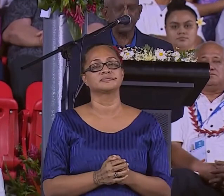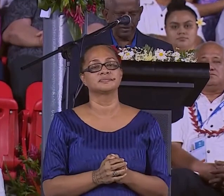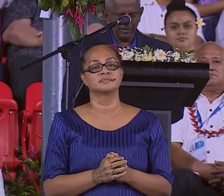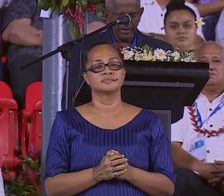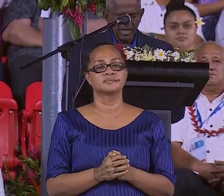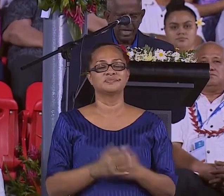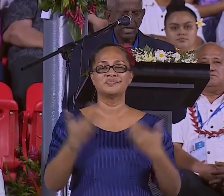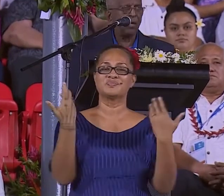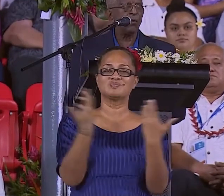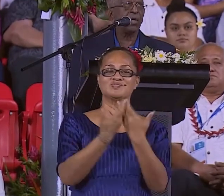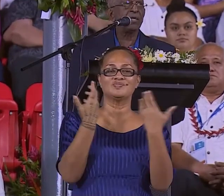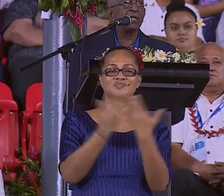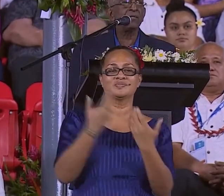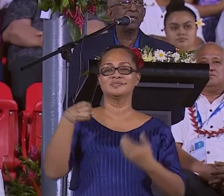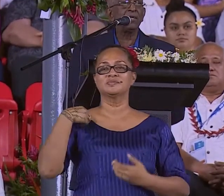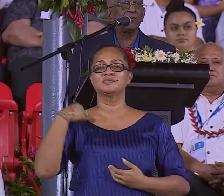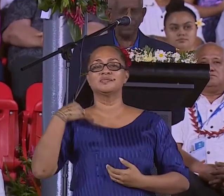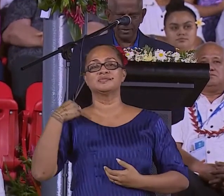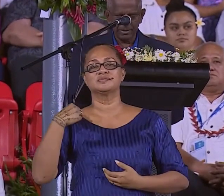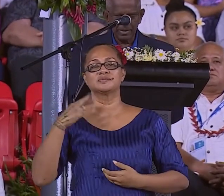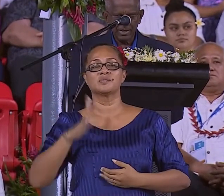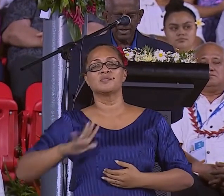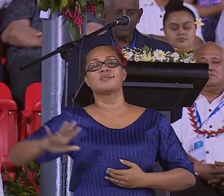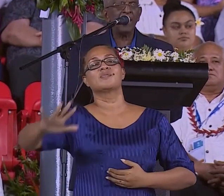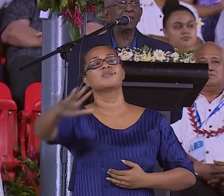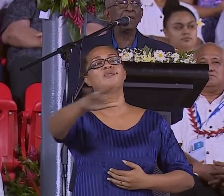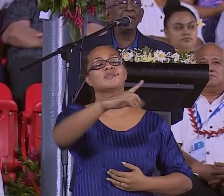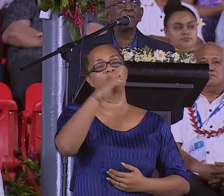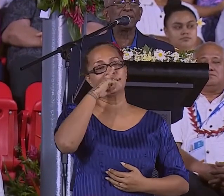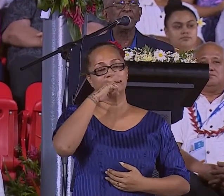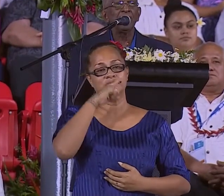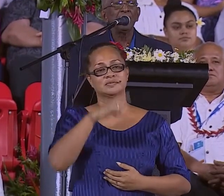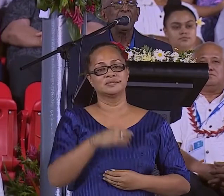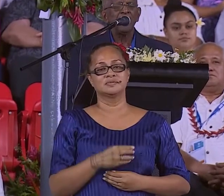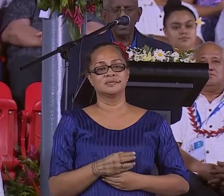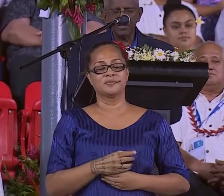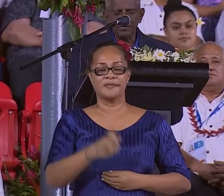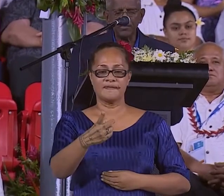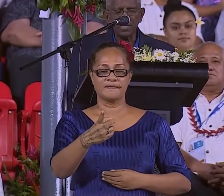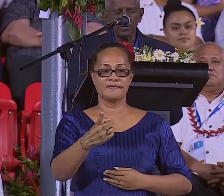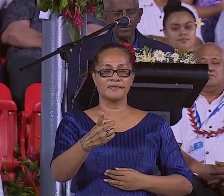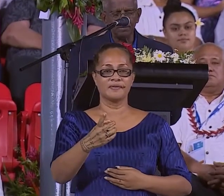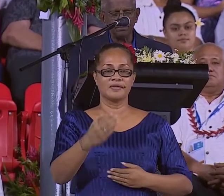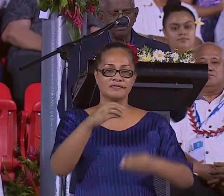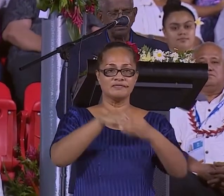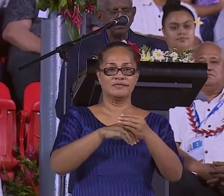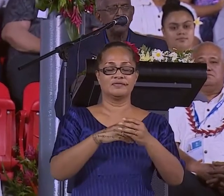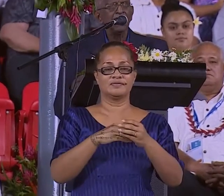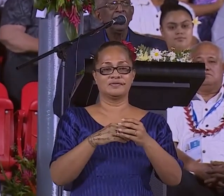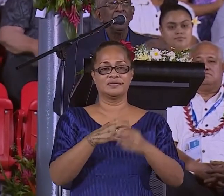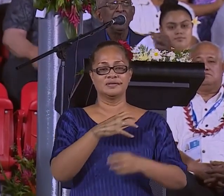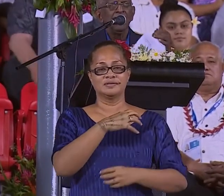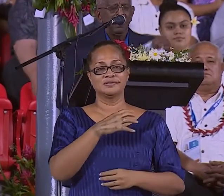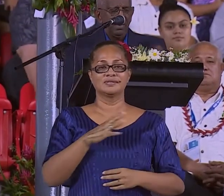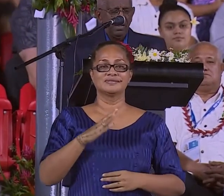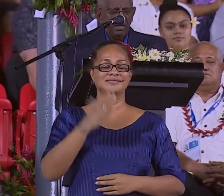sponsors and local dignitaries, invited guests, ladies and gentlemen.